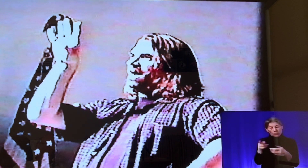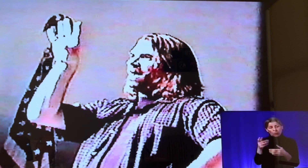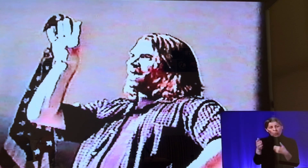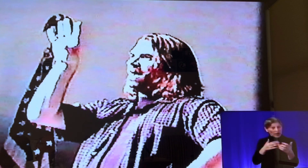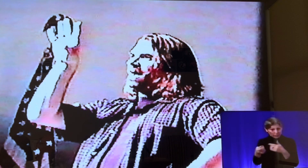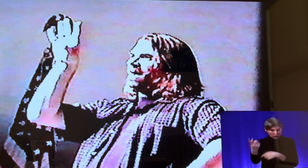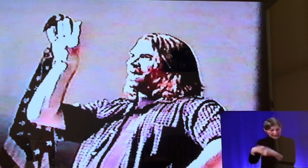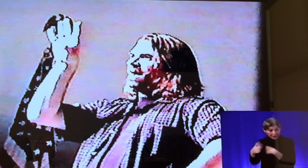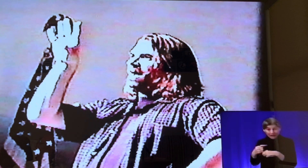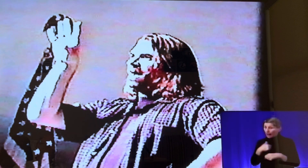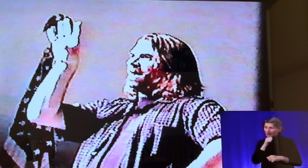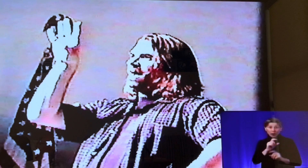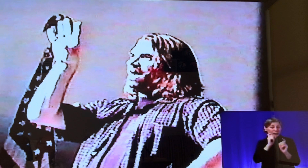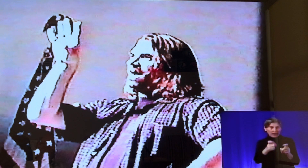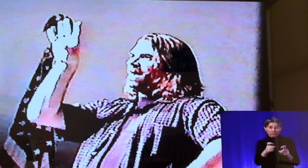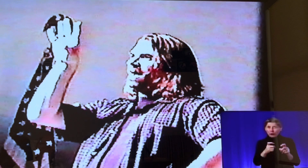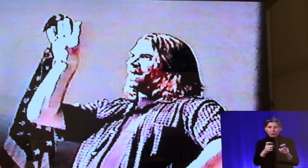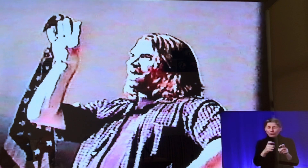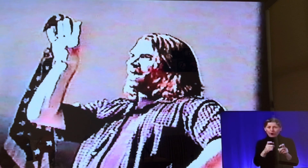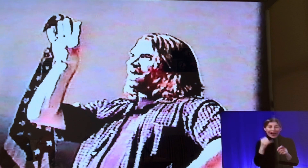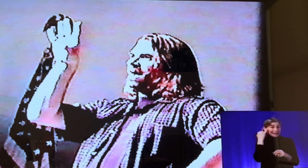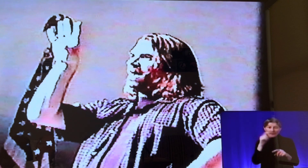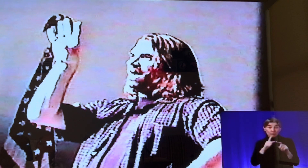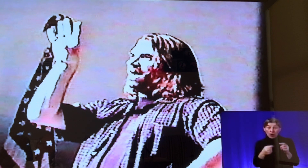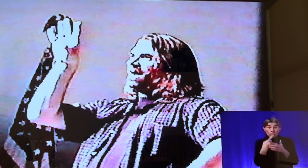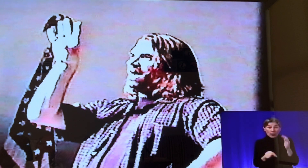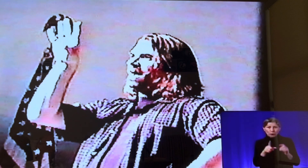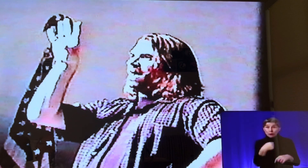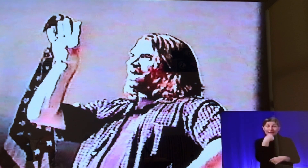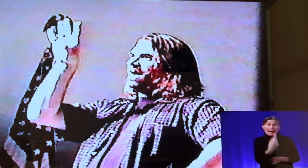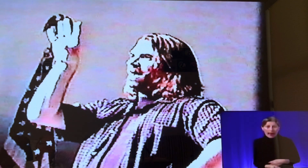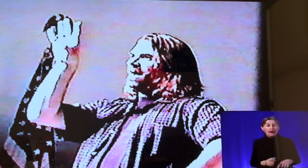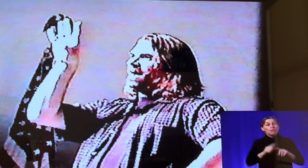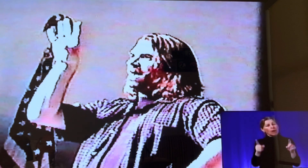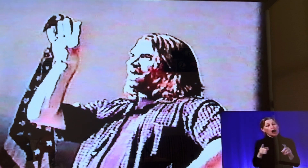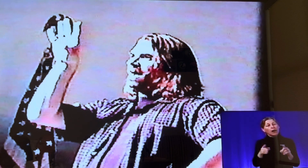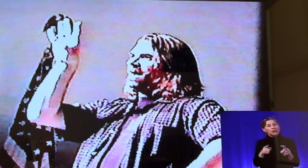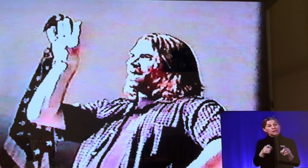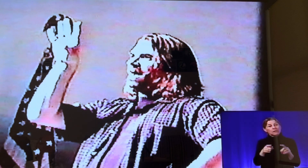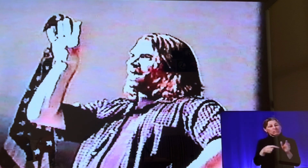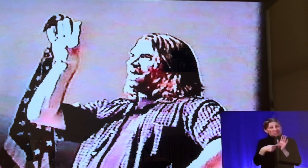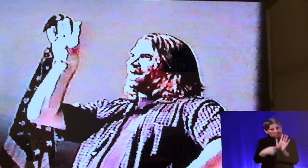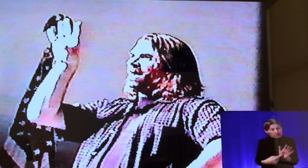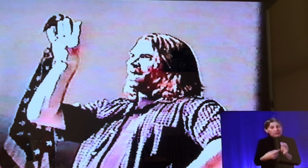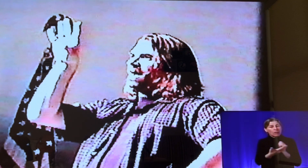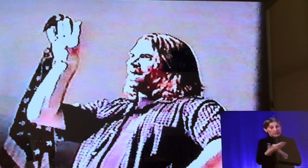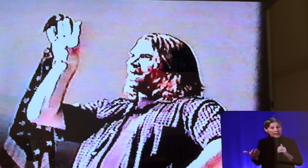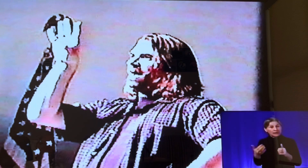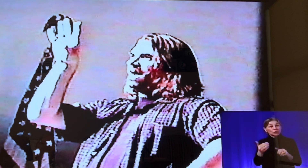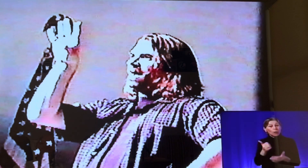giving you any ideas about what you might say, but rather pointing out things to help you make a better voicing product.